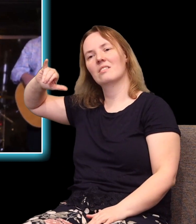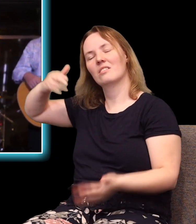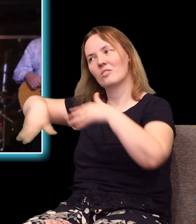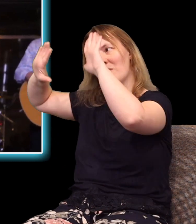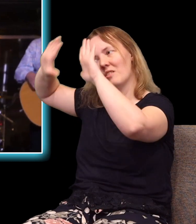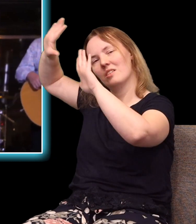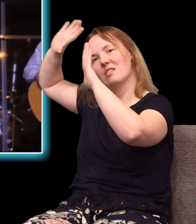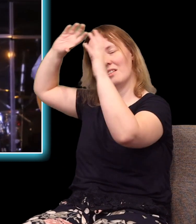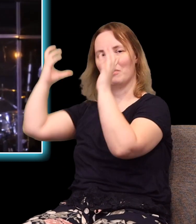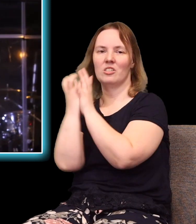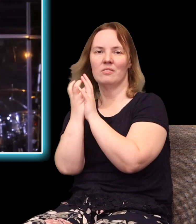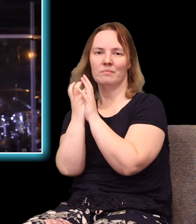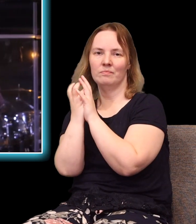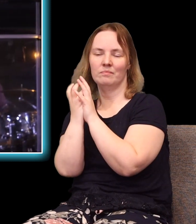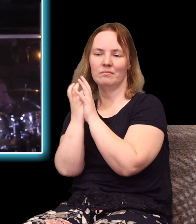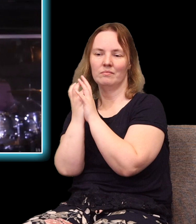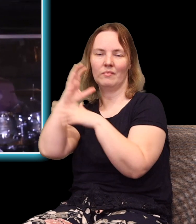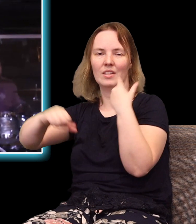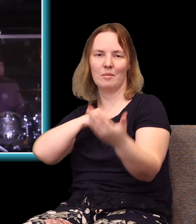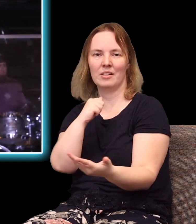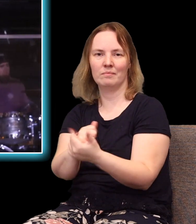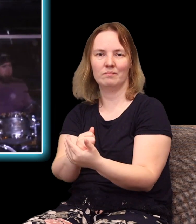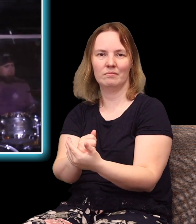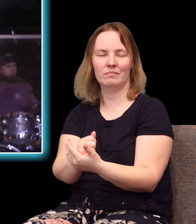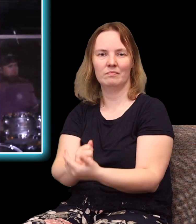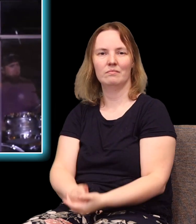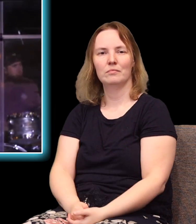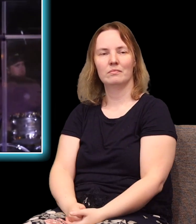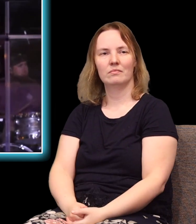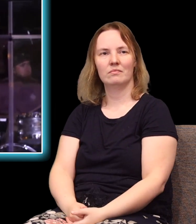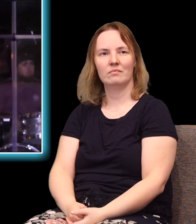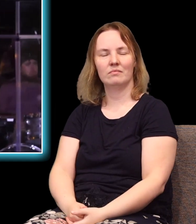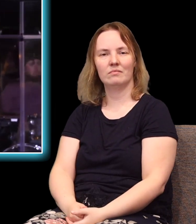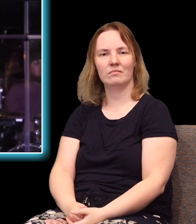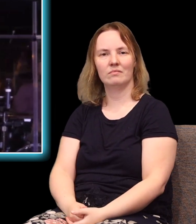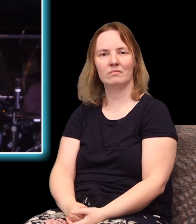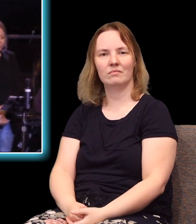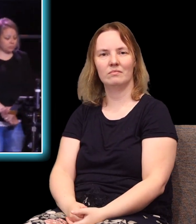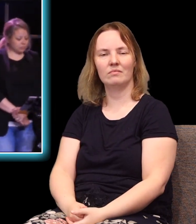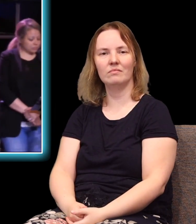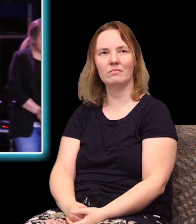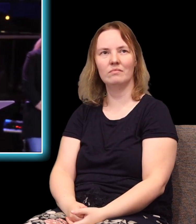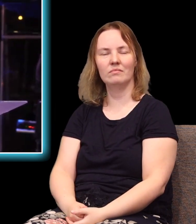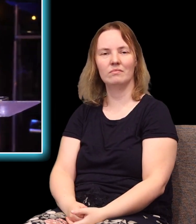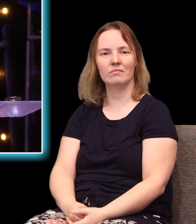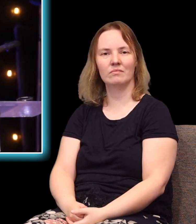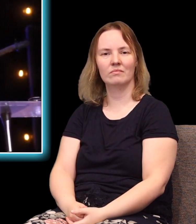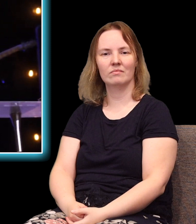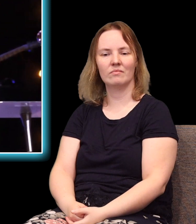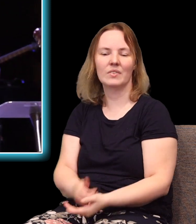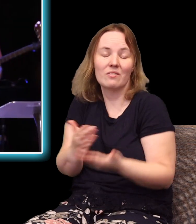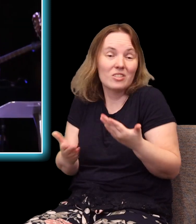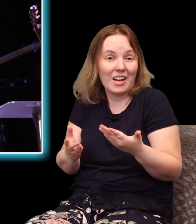be conformed to his image. Amen? Can we stand together? I'm going to ask the ministry team to come, and as always,